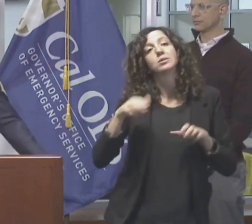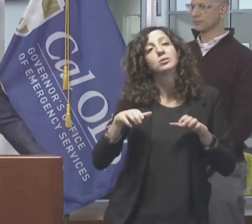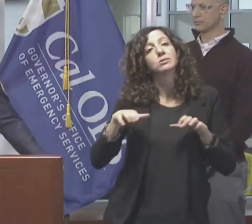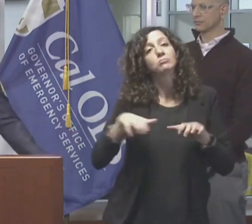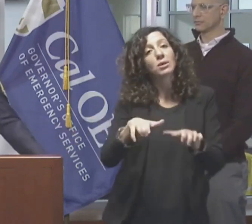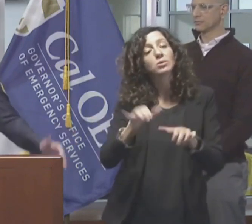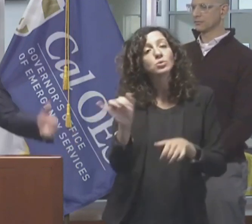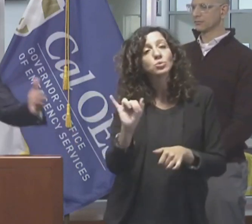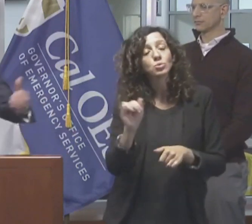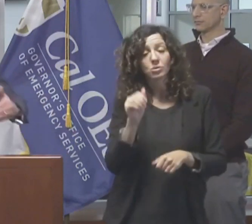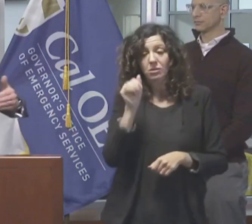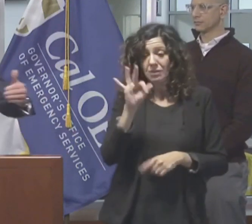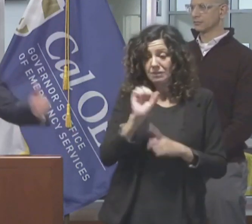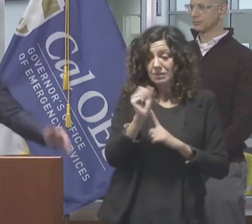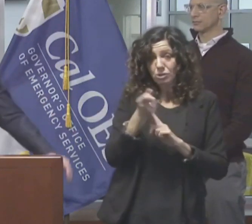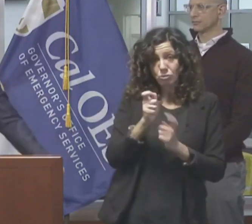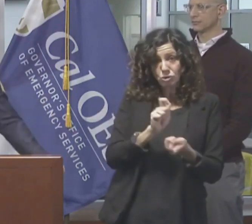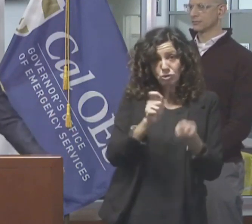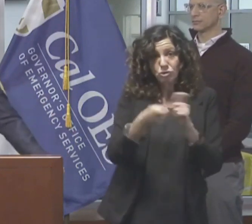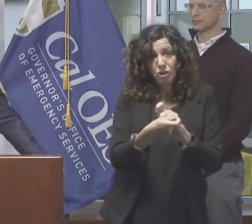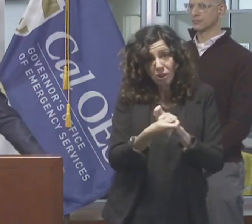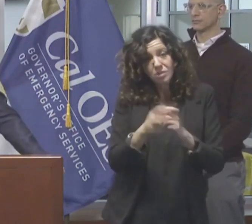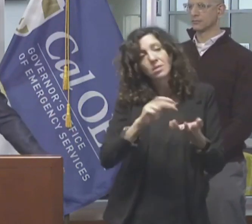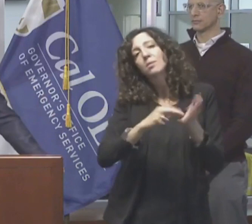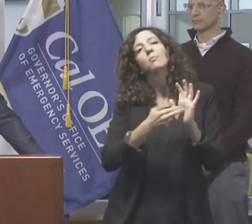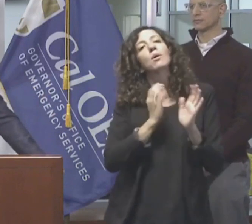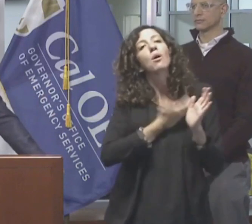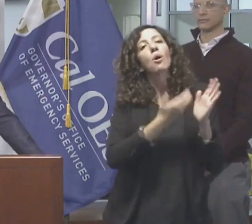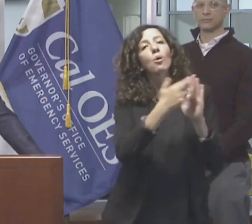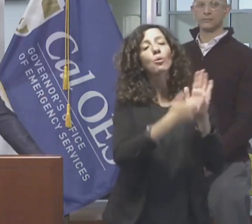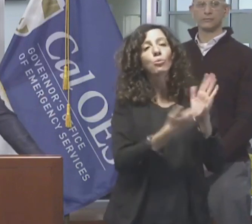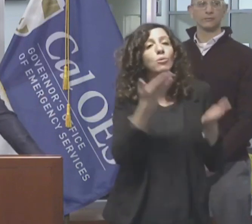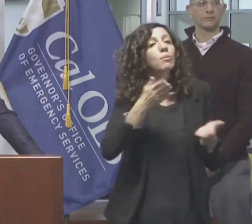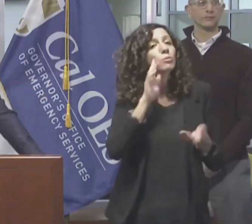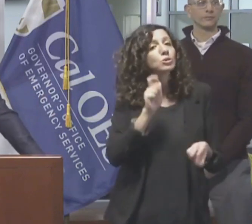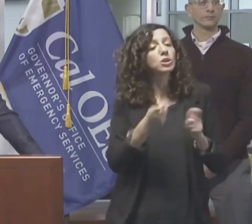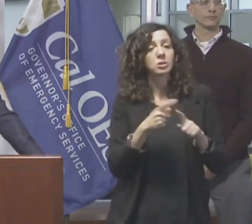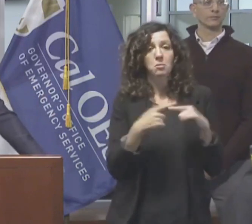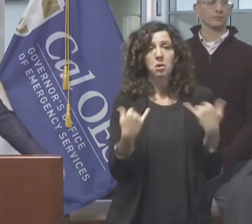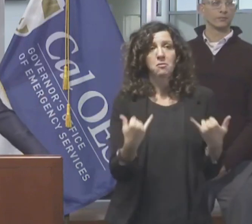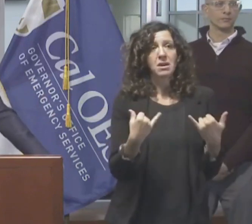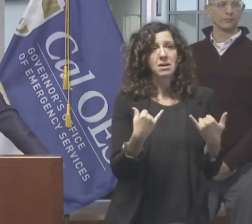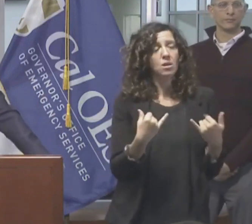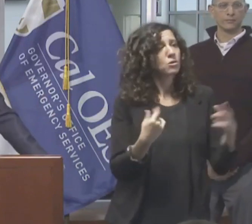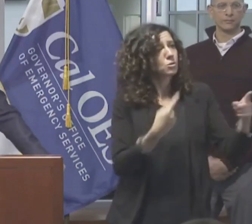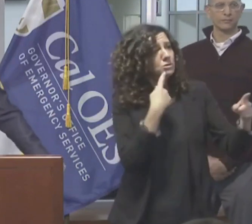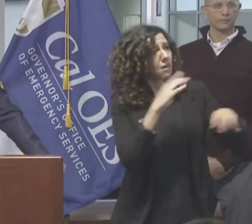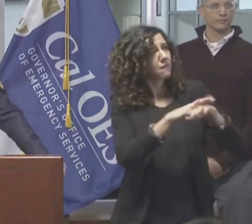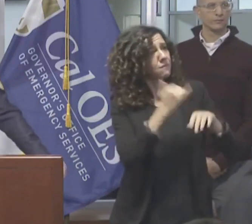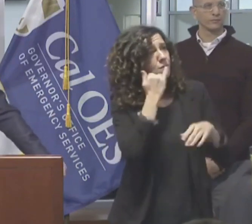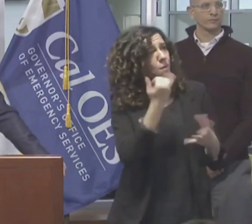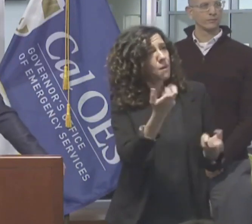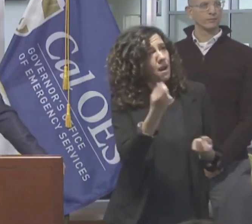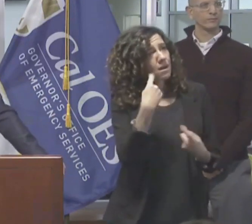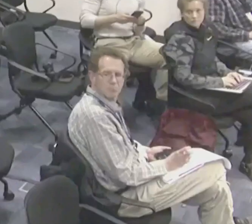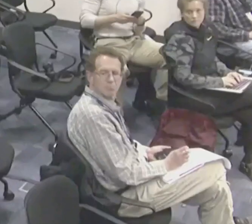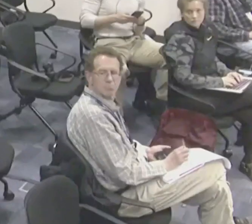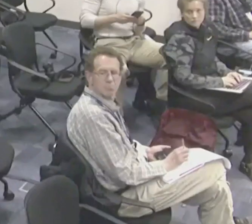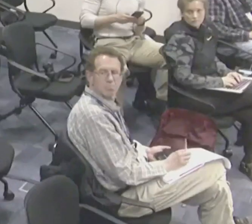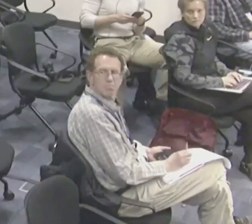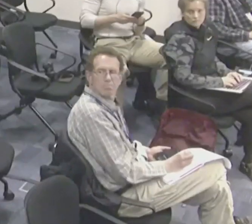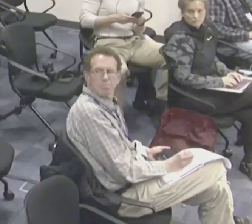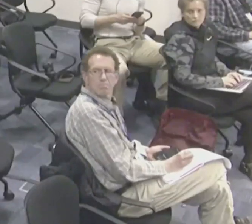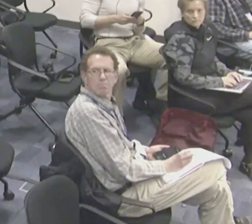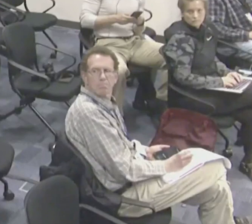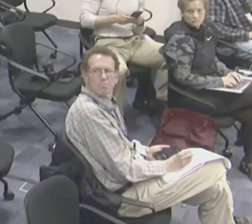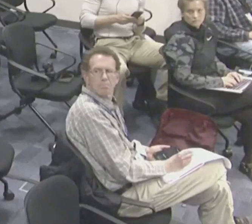that the conditions change, we will evolve these guidelines, and we think they're appropriate for the time. You said there's someone on the phone? Yeah, we have a couple of reporter